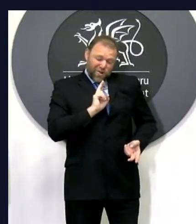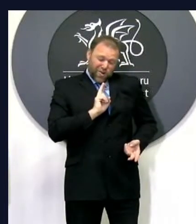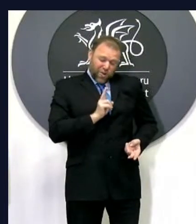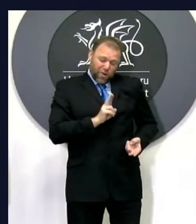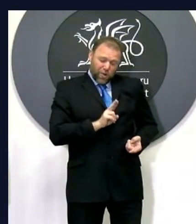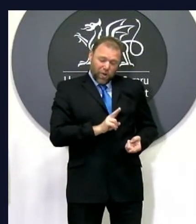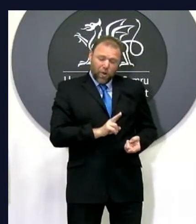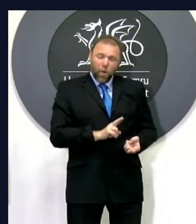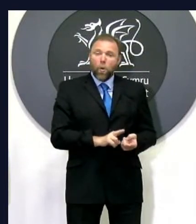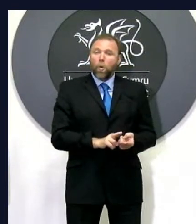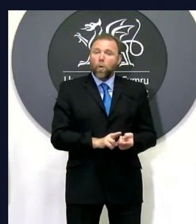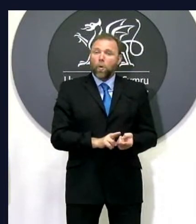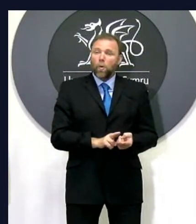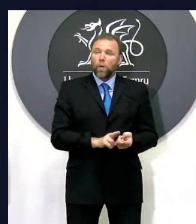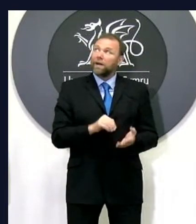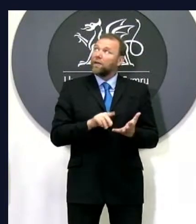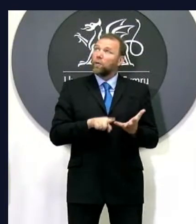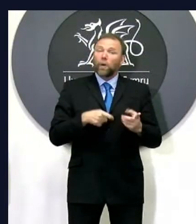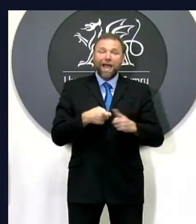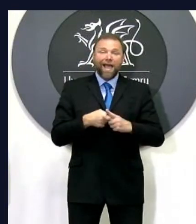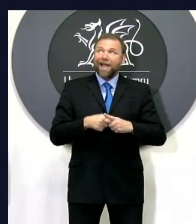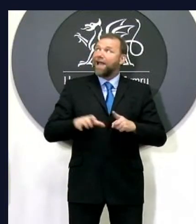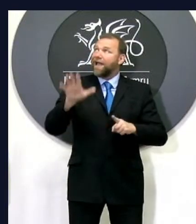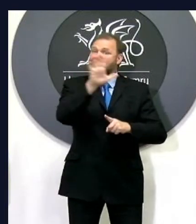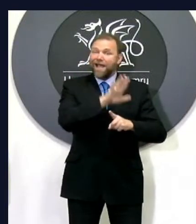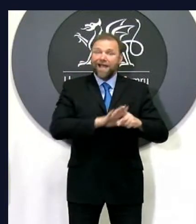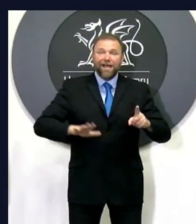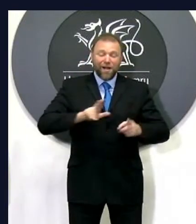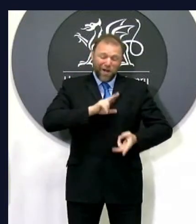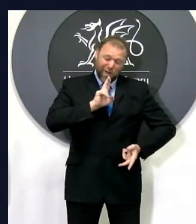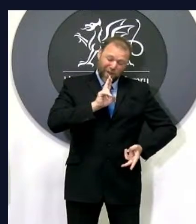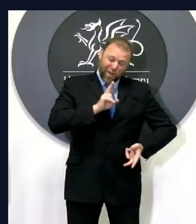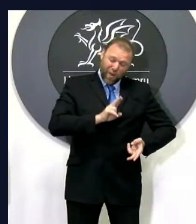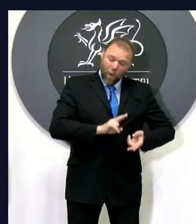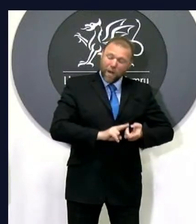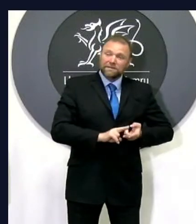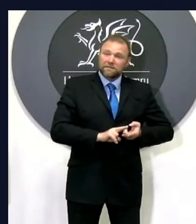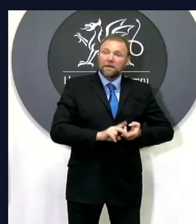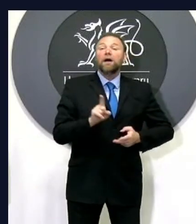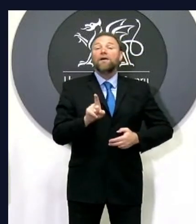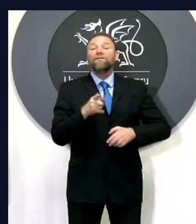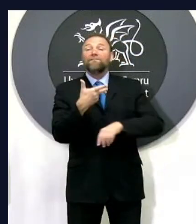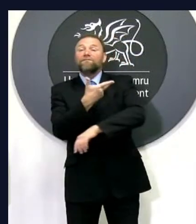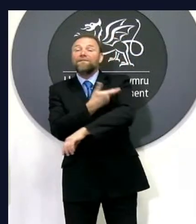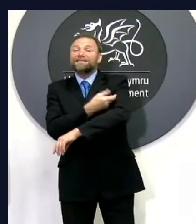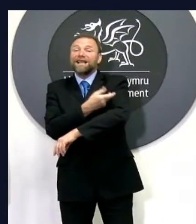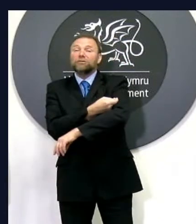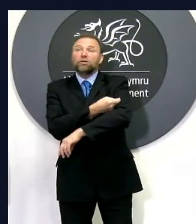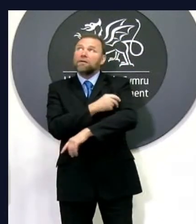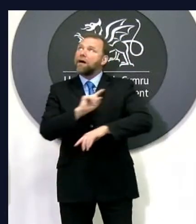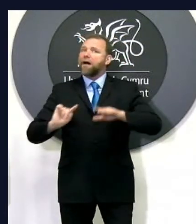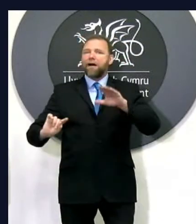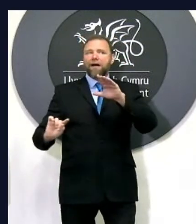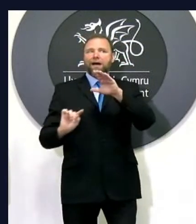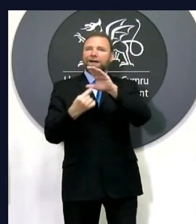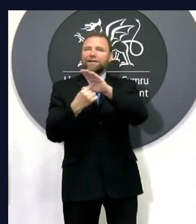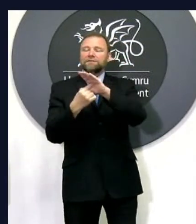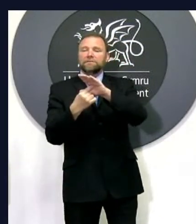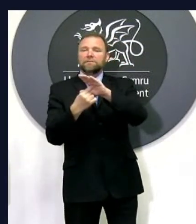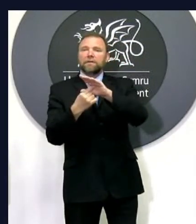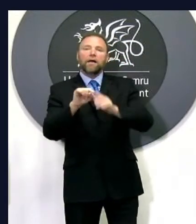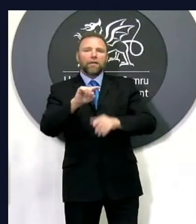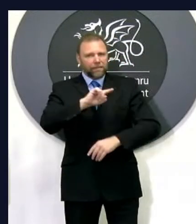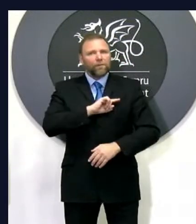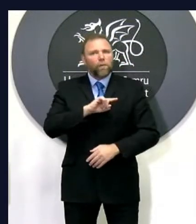of all four UK nations and the highest rates of vaccination. These are the reasons for us